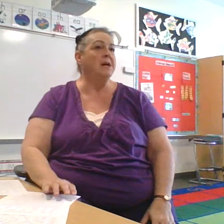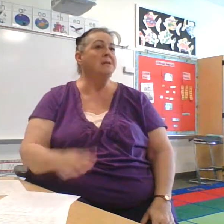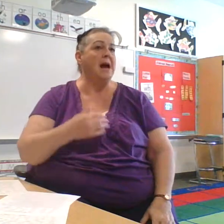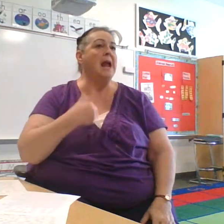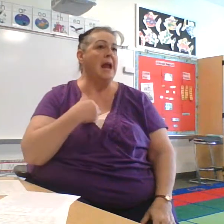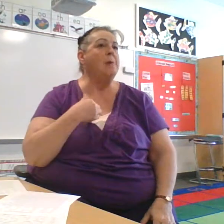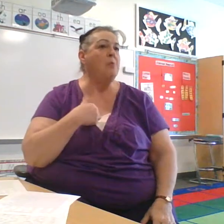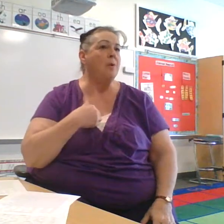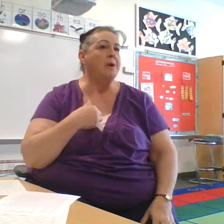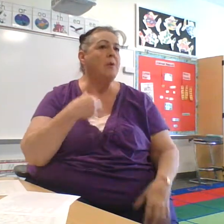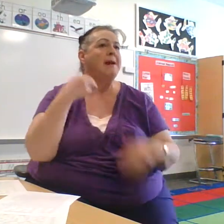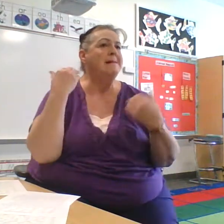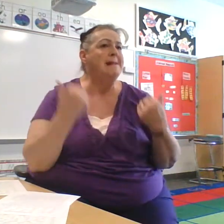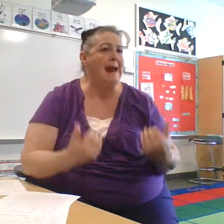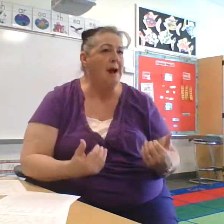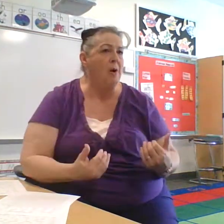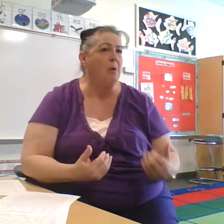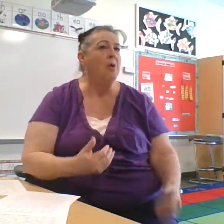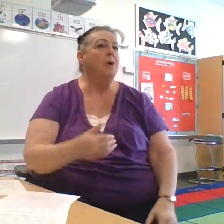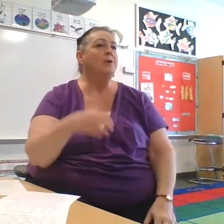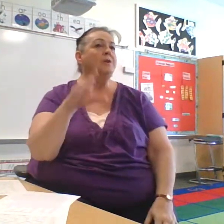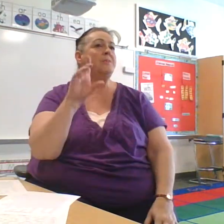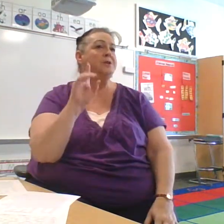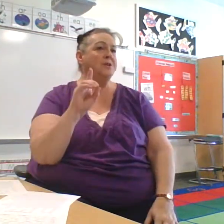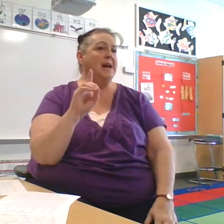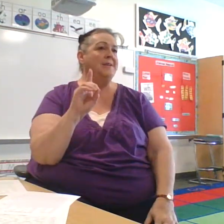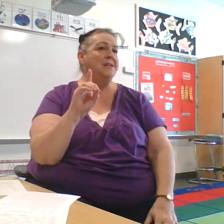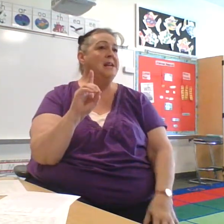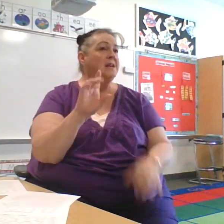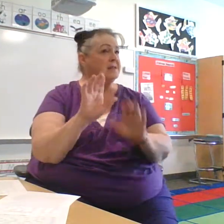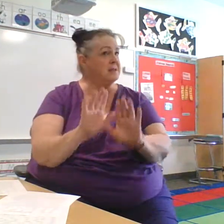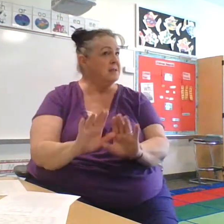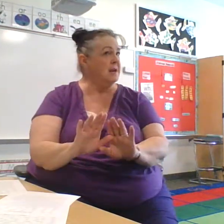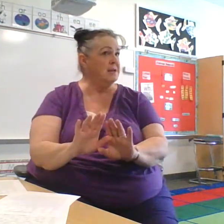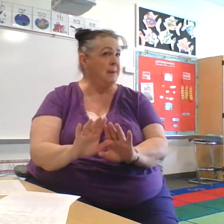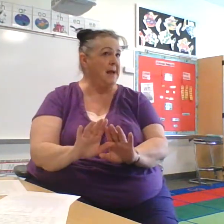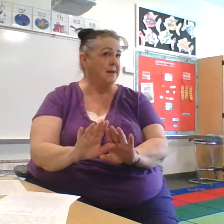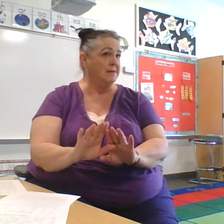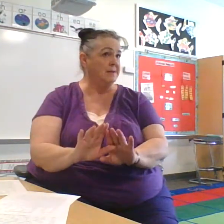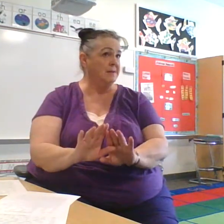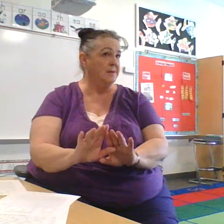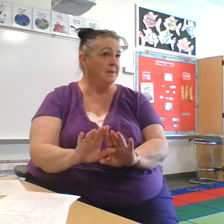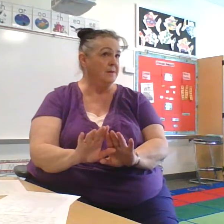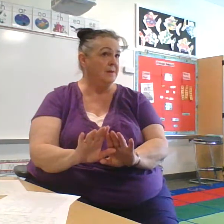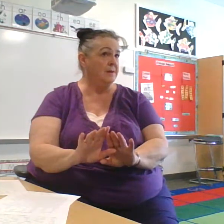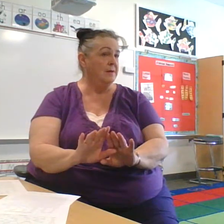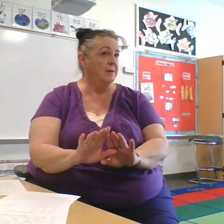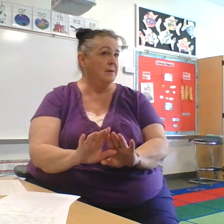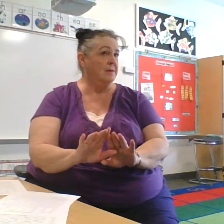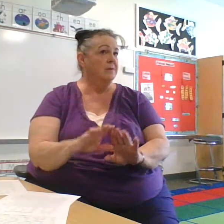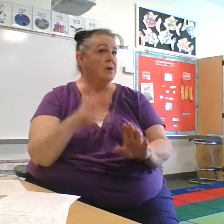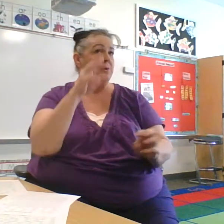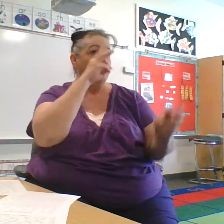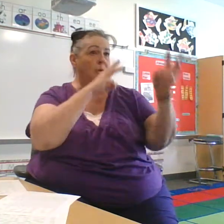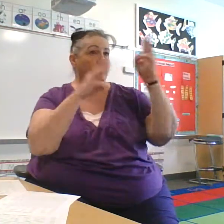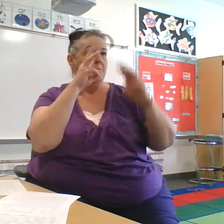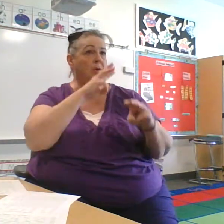I am worried right now. You would just add the D because it's not in the past. So